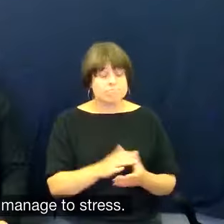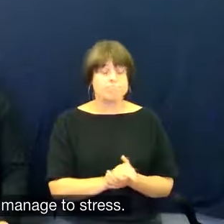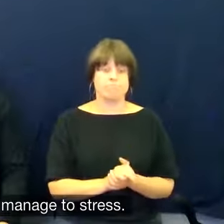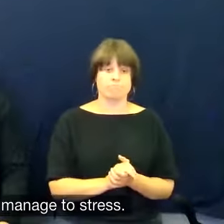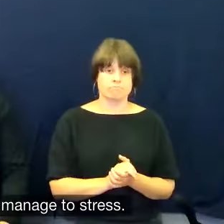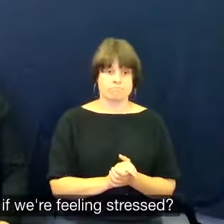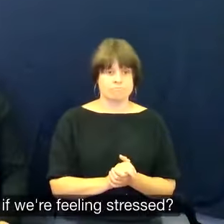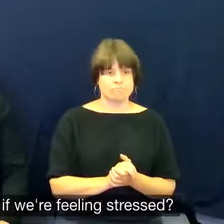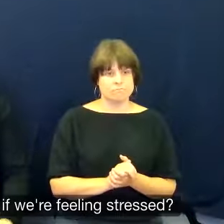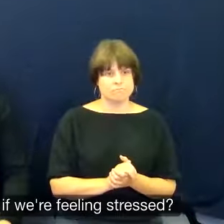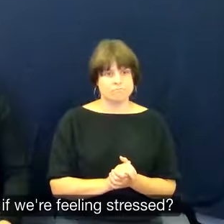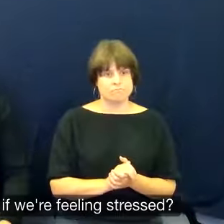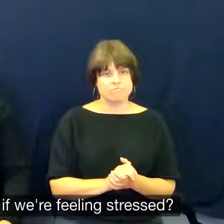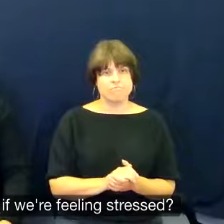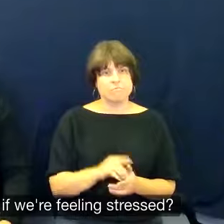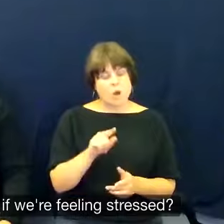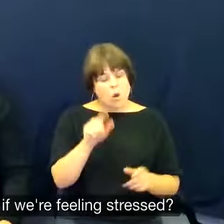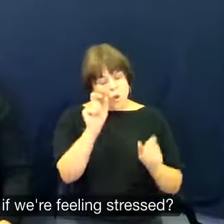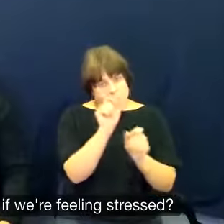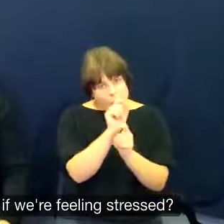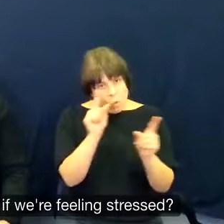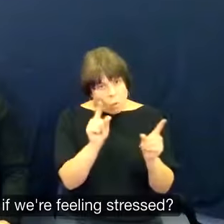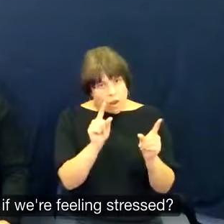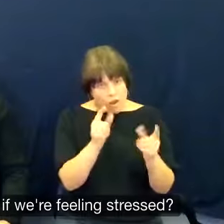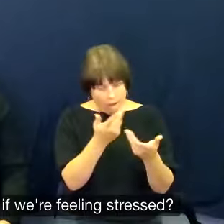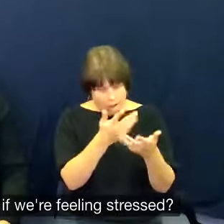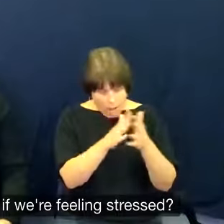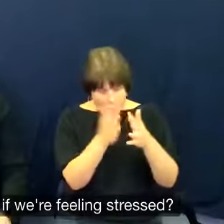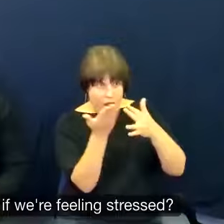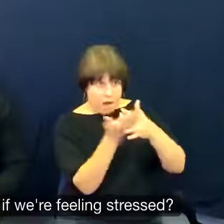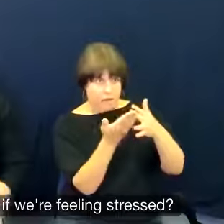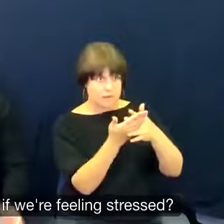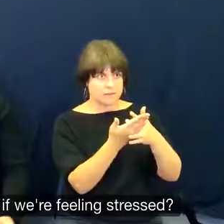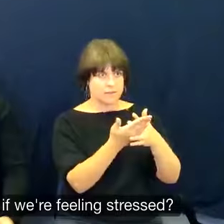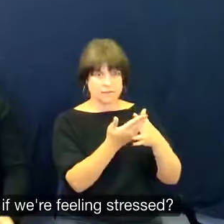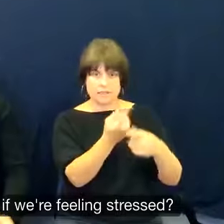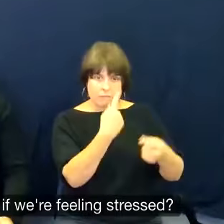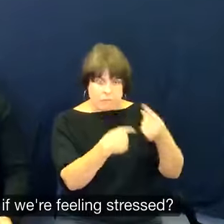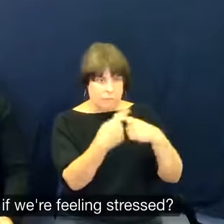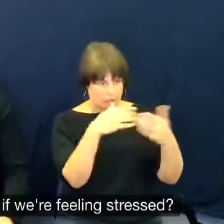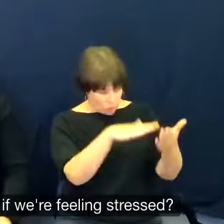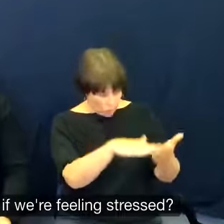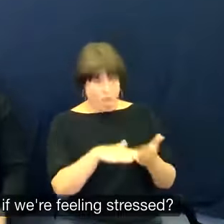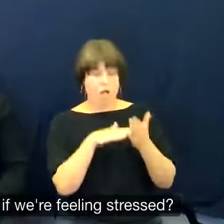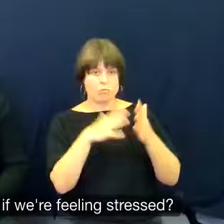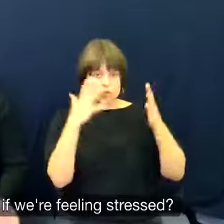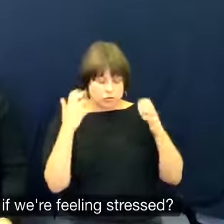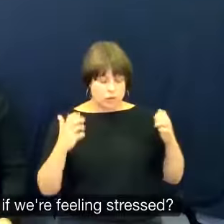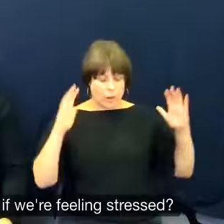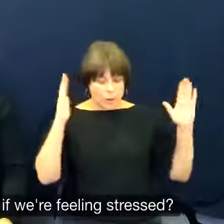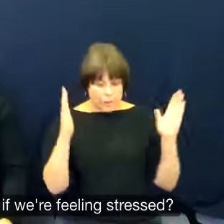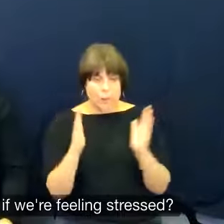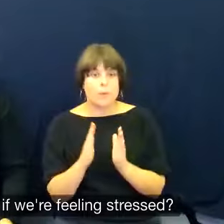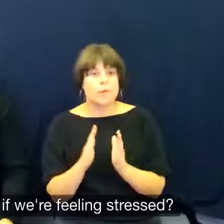Are we aware of the resources, the information that can help us cope with